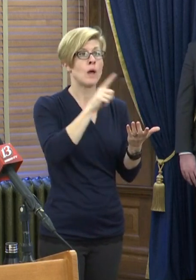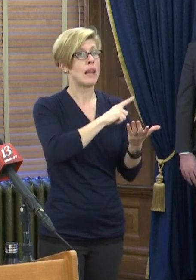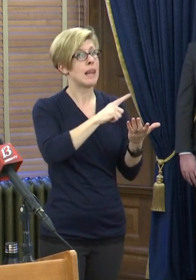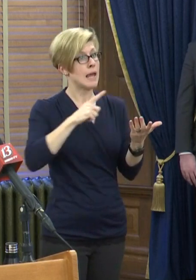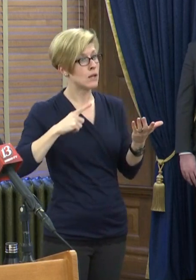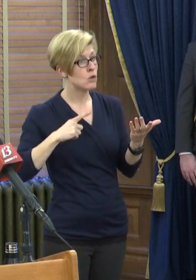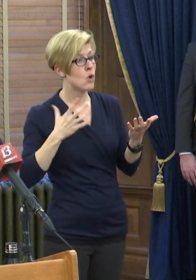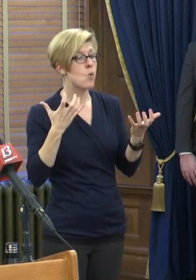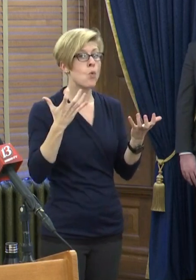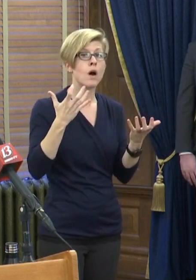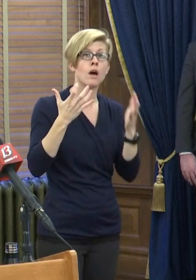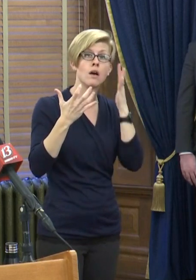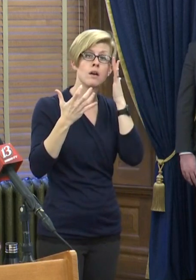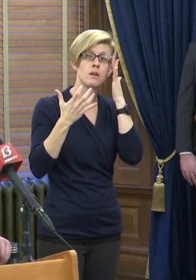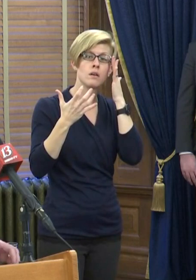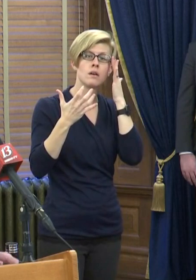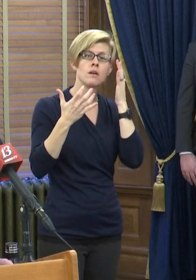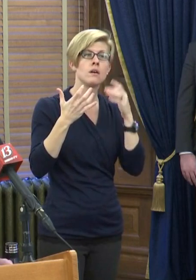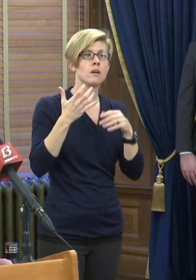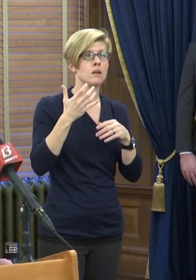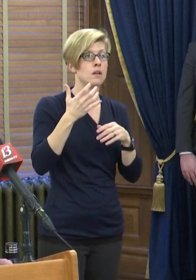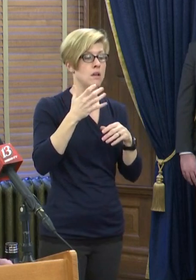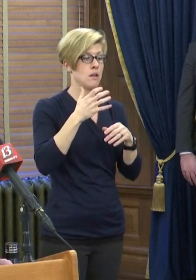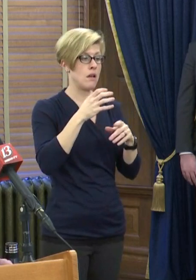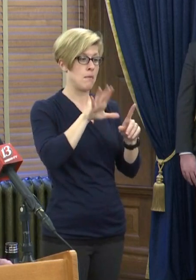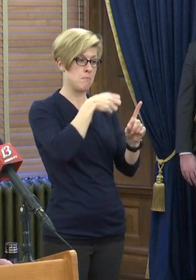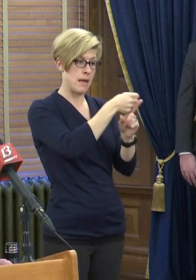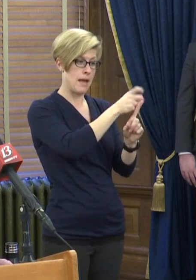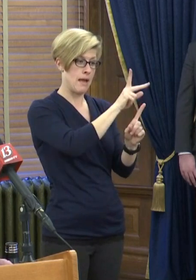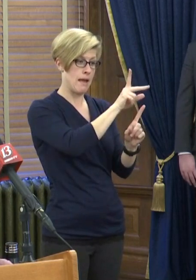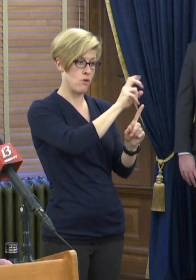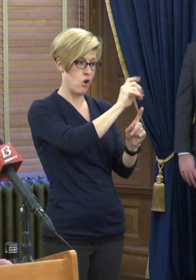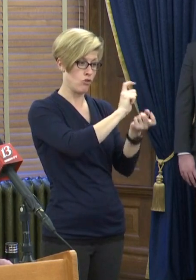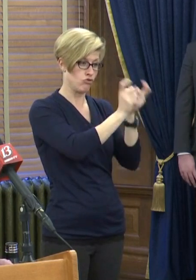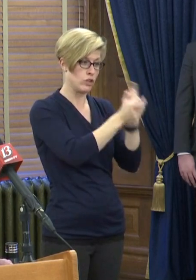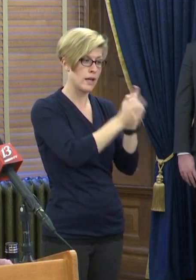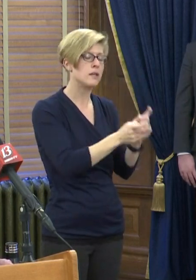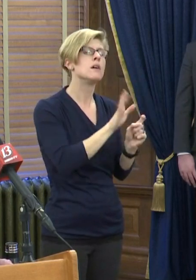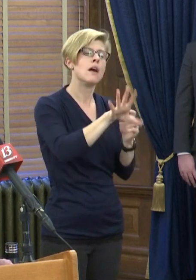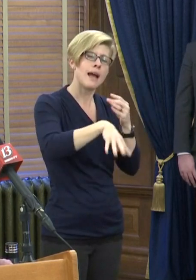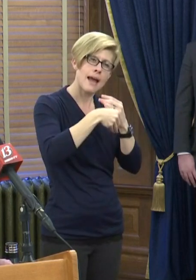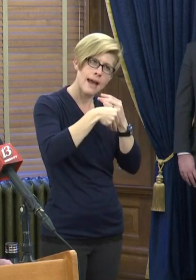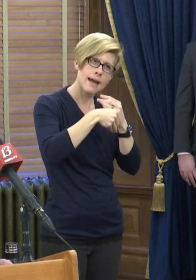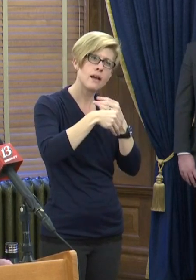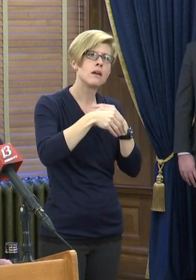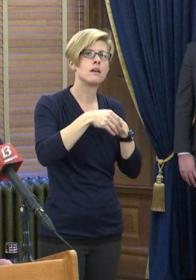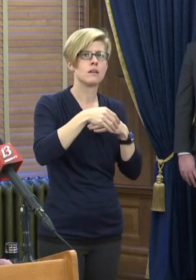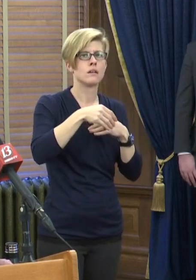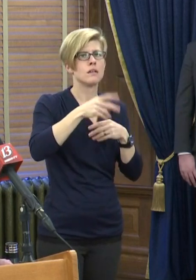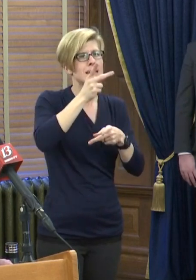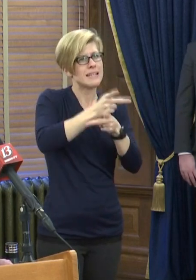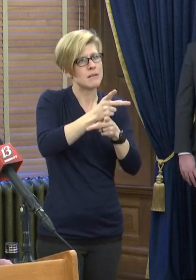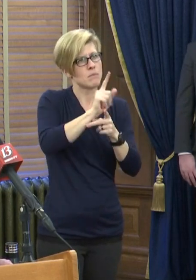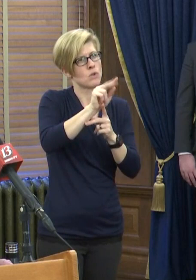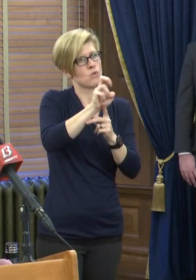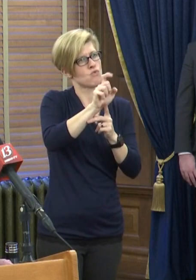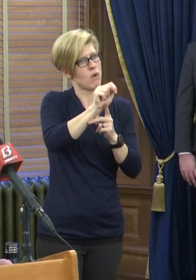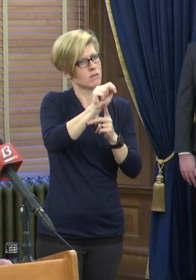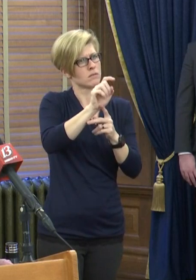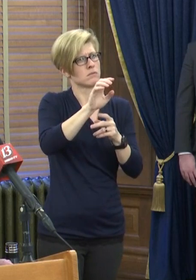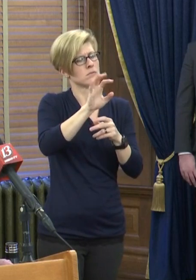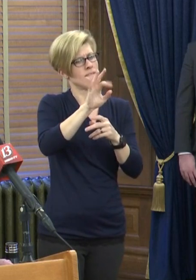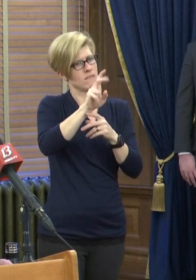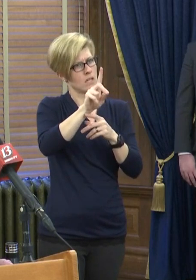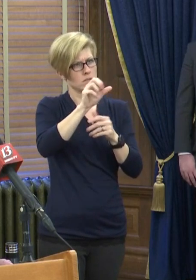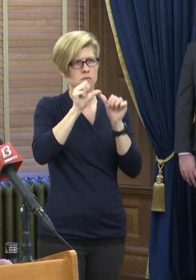seeking to make changes at KDOL include at least provisions that keep our trust fund strong.